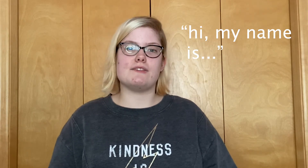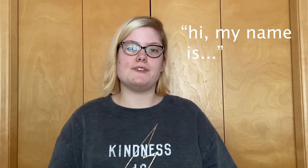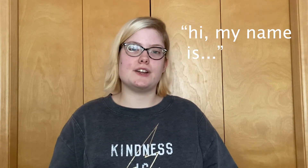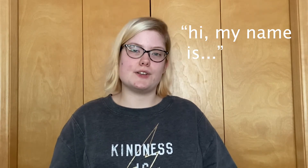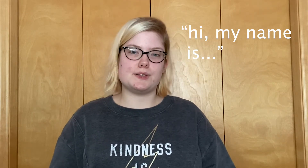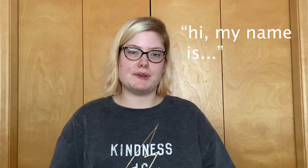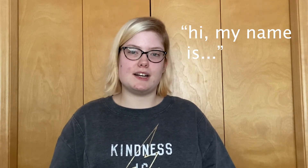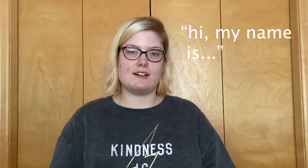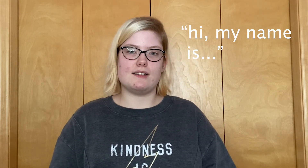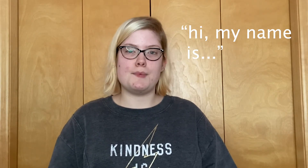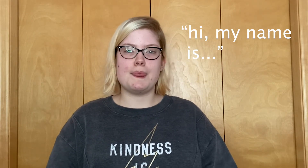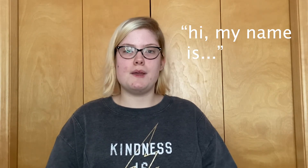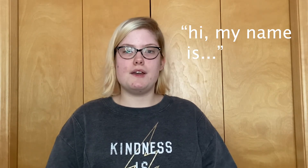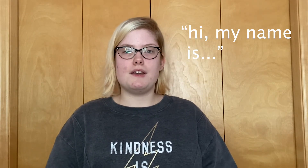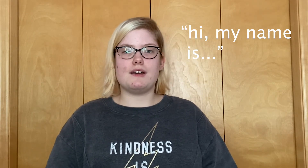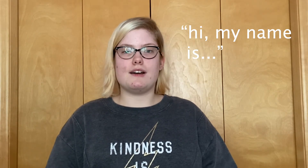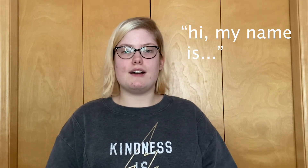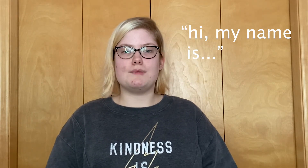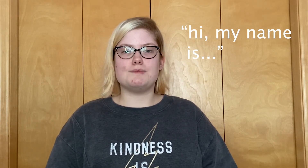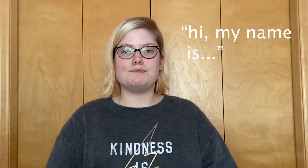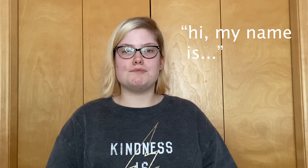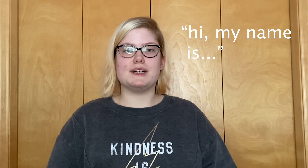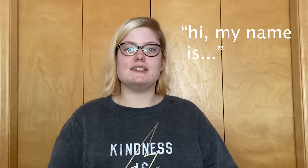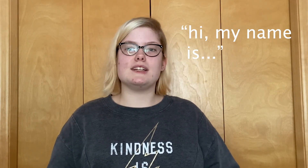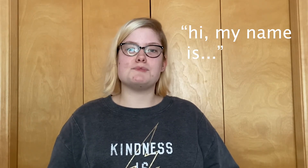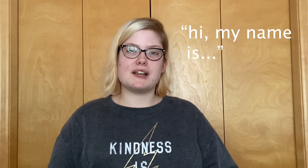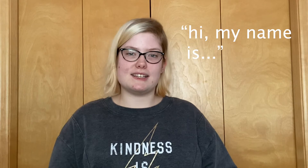finger spell, but let's break it down.